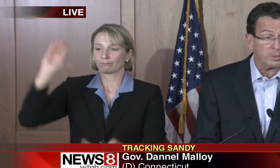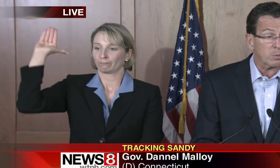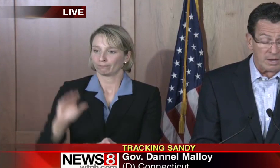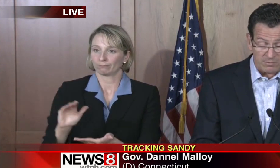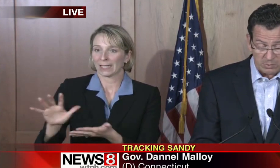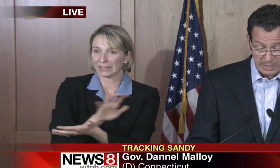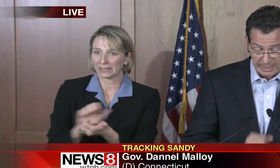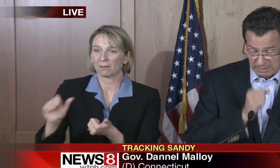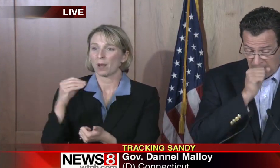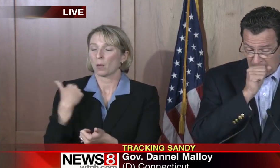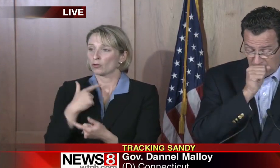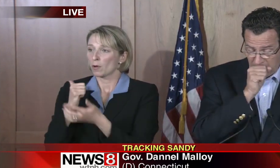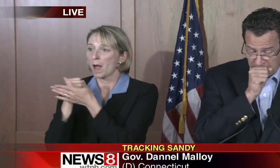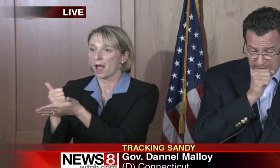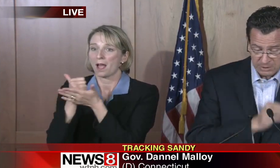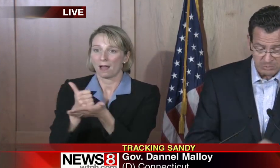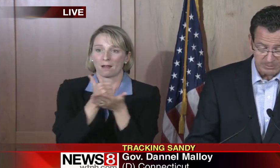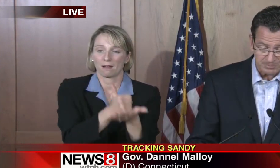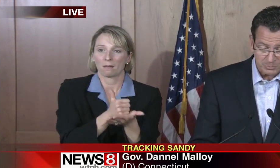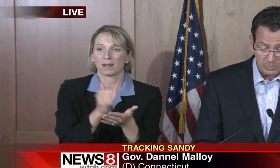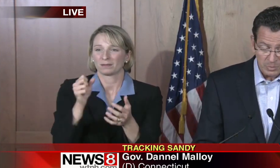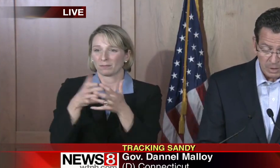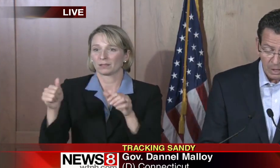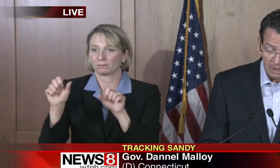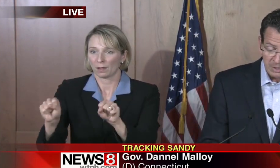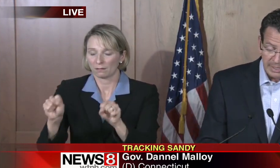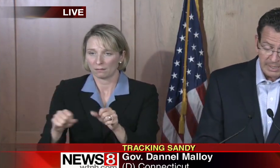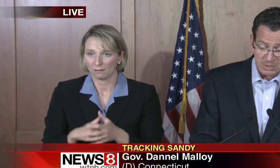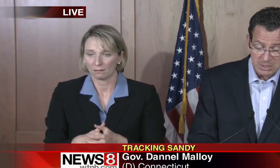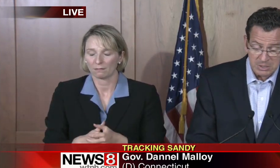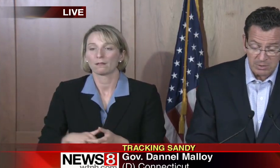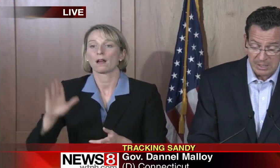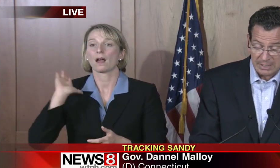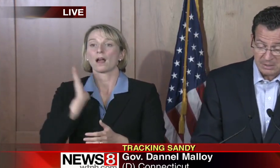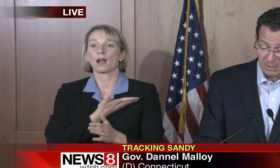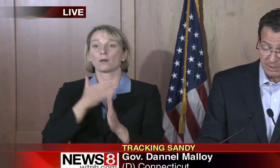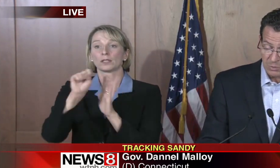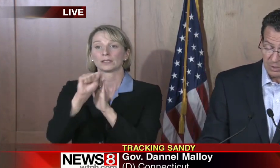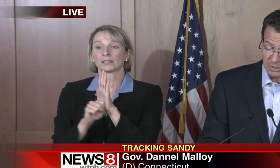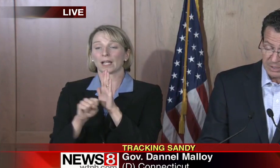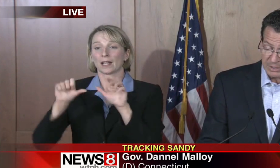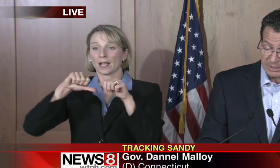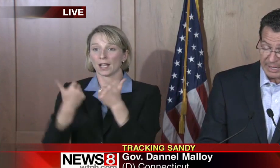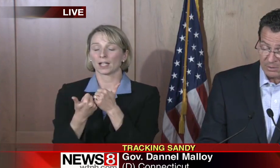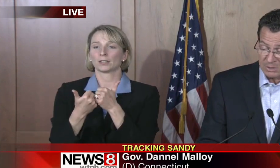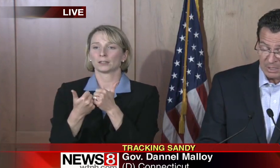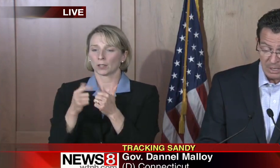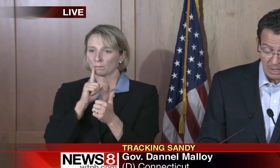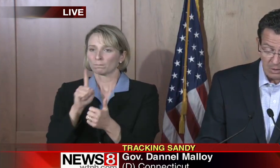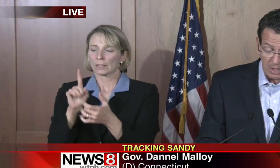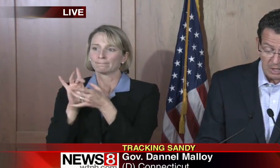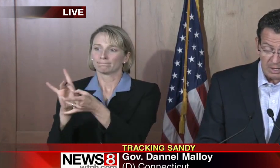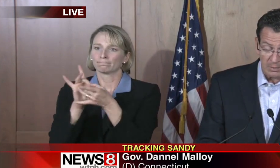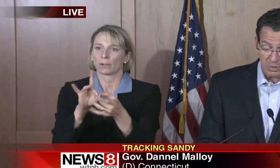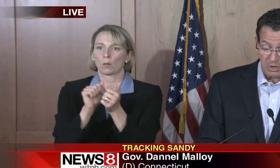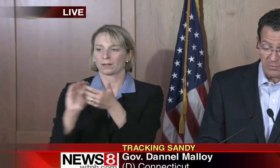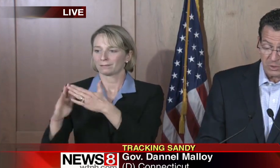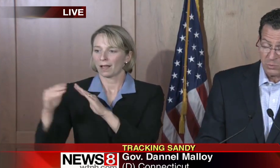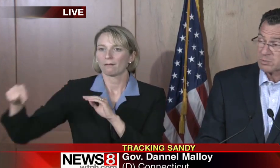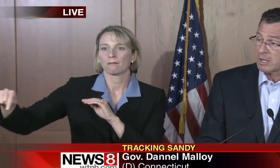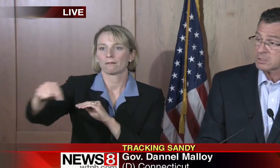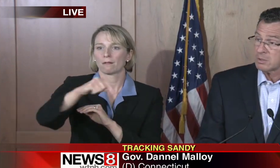we're helping wherever we can. Excuse me. Our state agencies are in constant touch with our cities and towns and